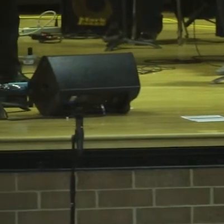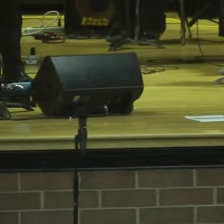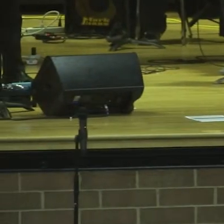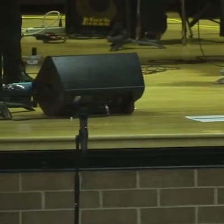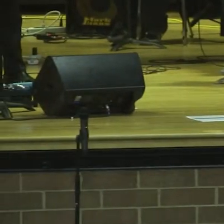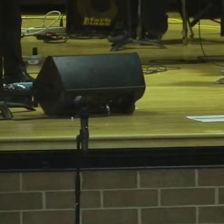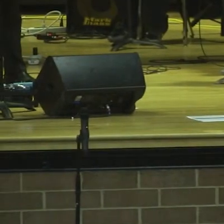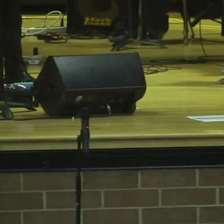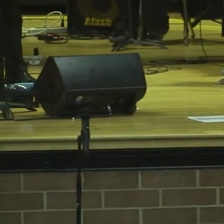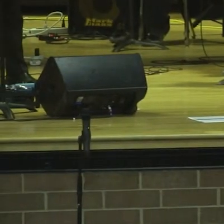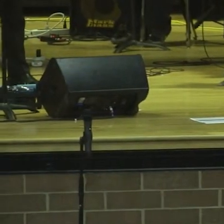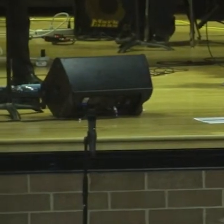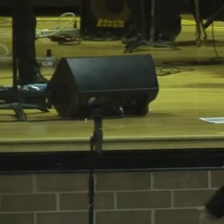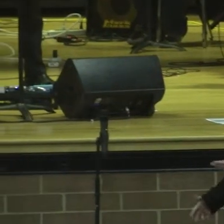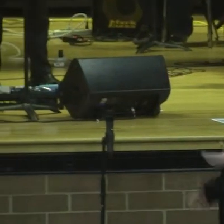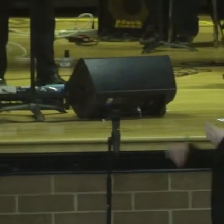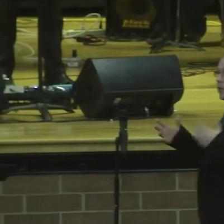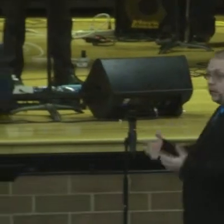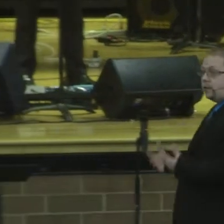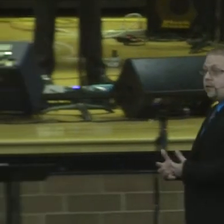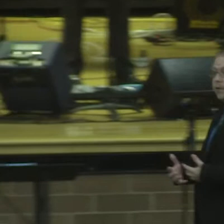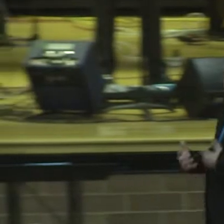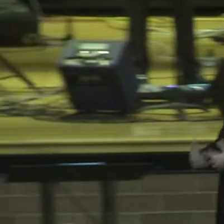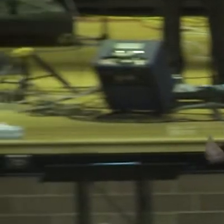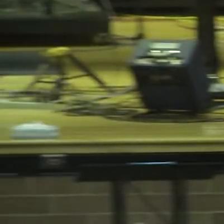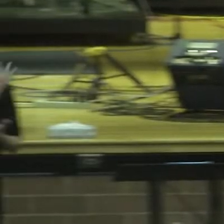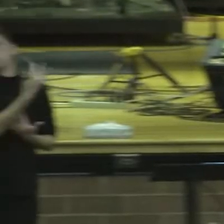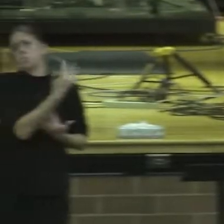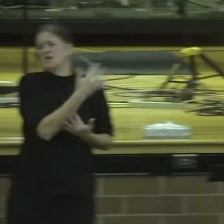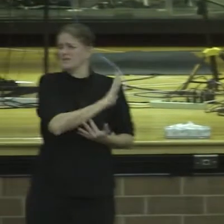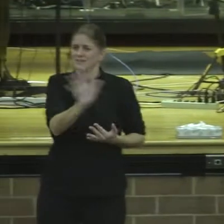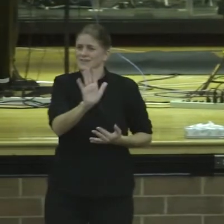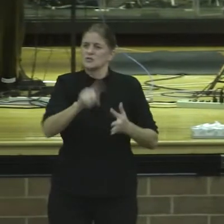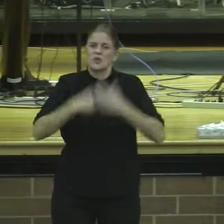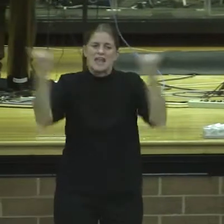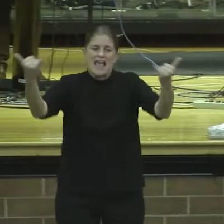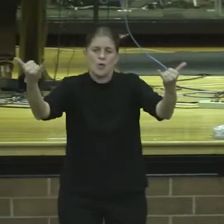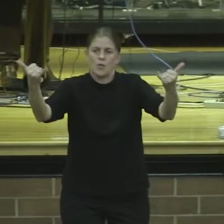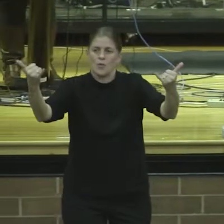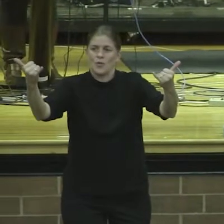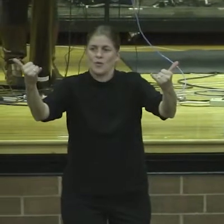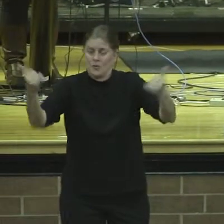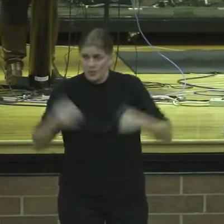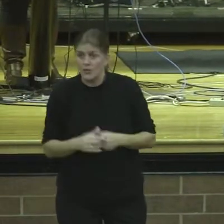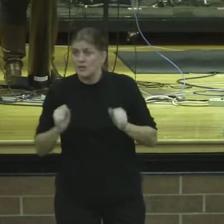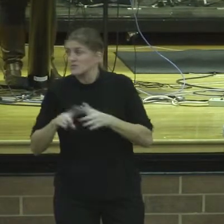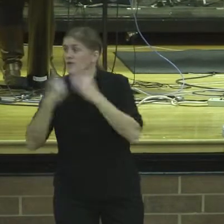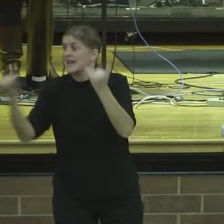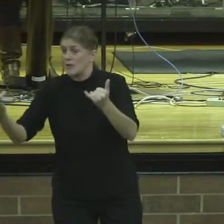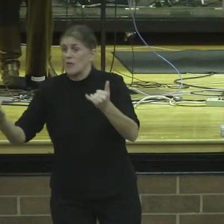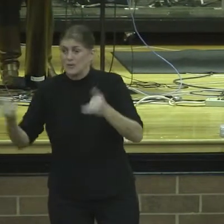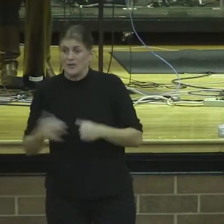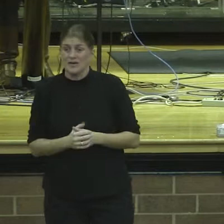This is something we need to take action to. So this is clearly something just like Nehemiah. This is an action that has to be done. So if we're